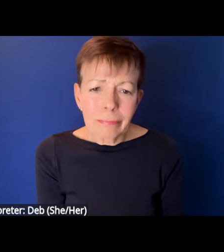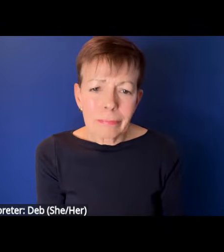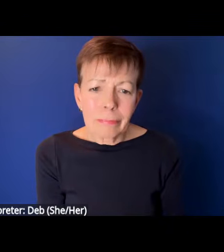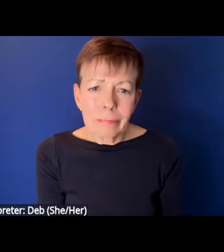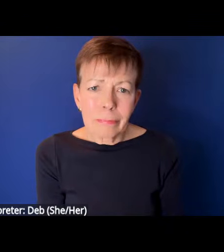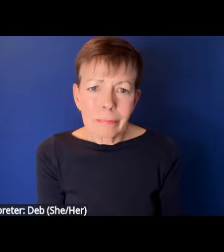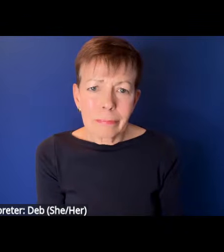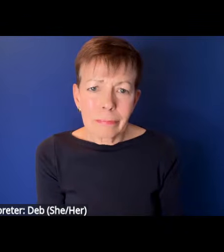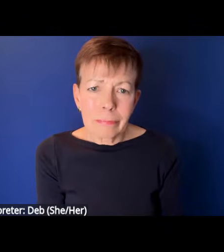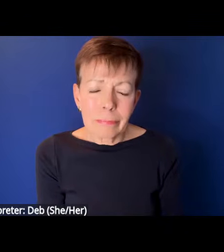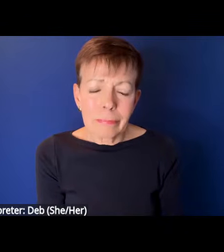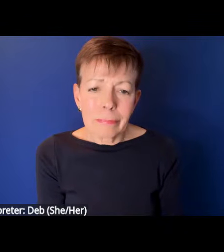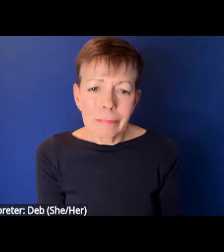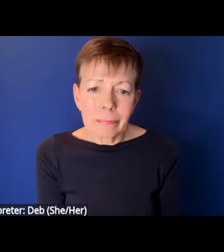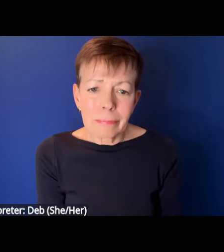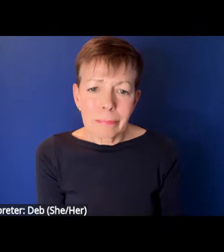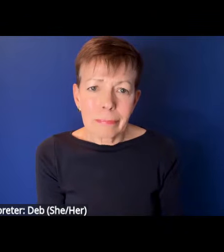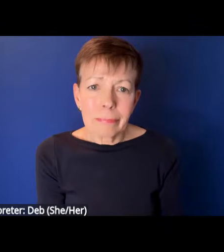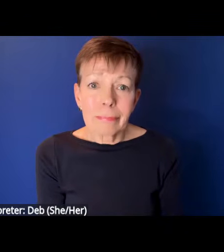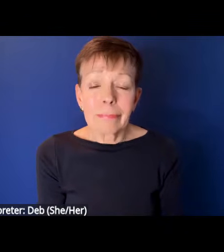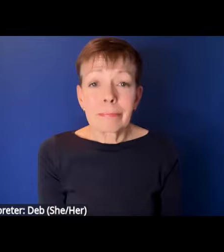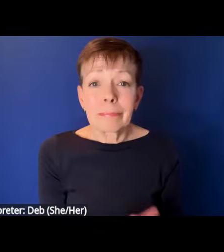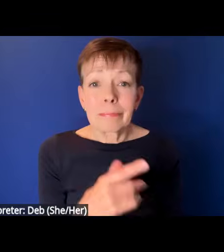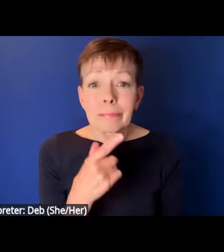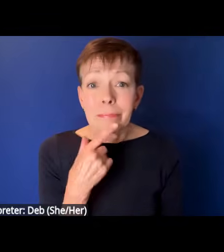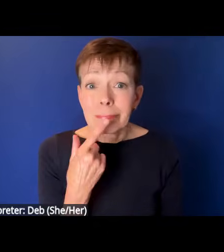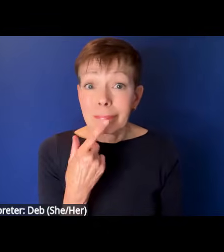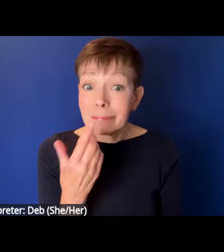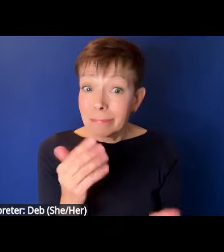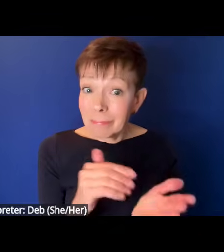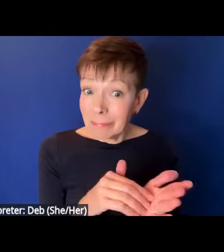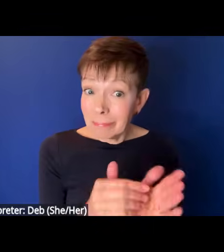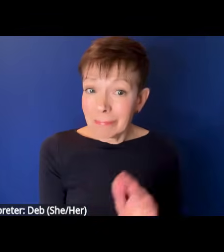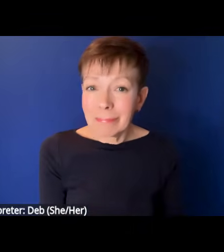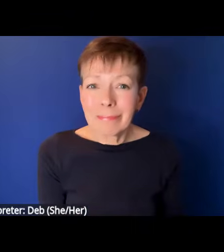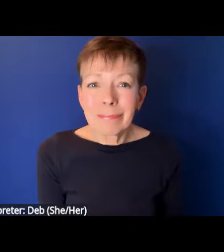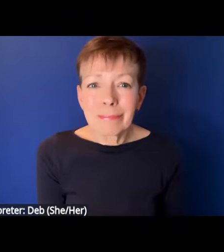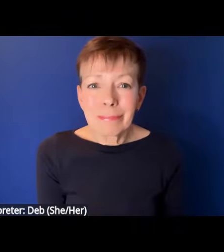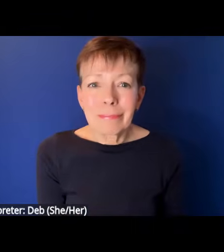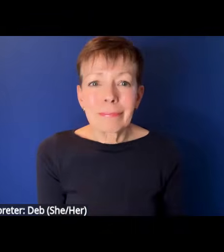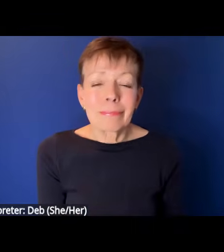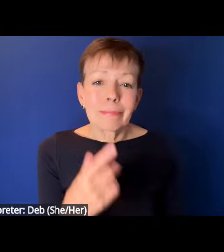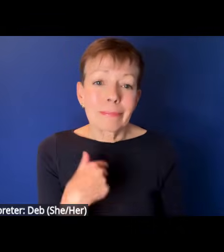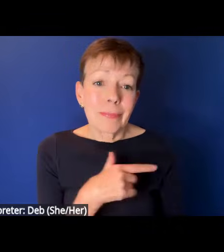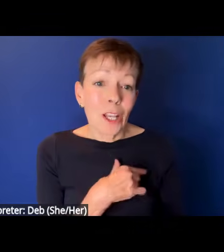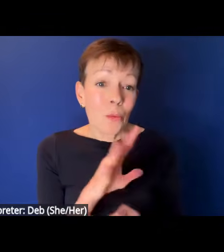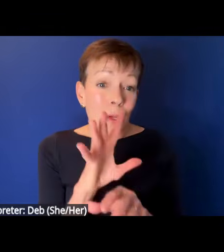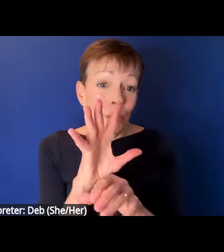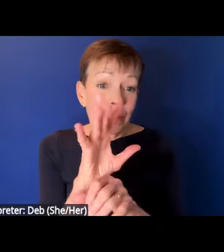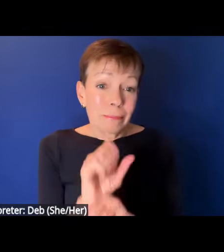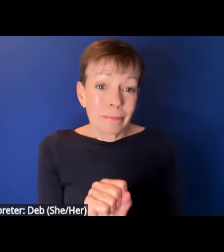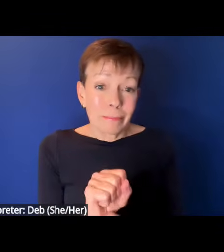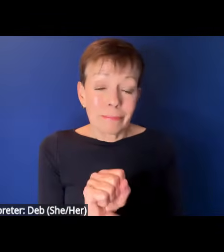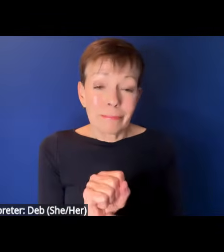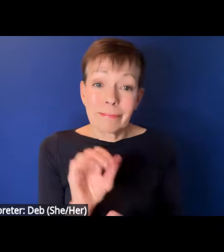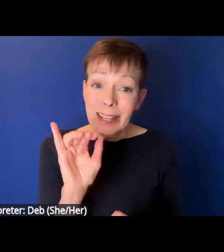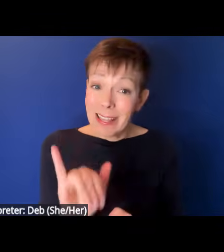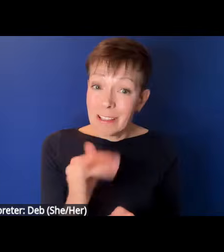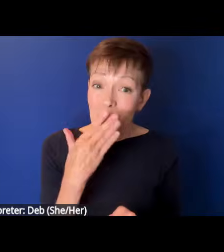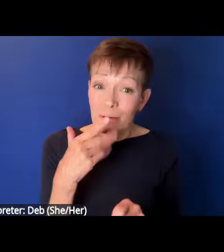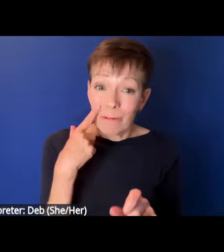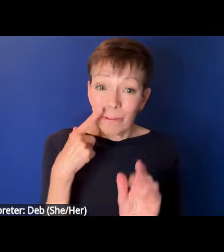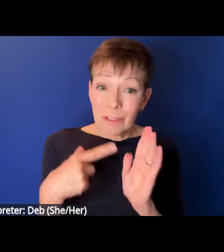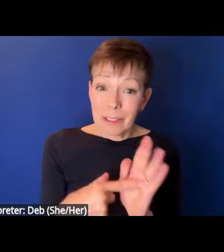So again. Oh my gosh. We'll get used to this. In fact, this is a prompt for us to get